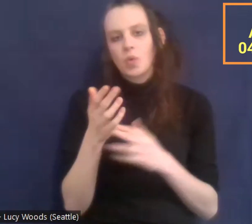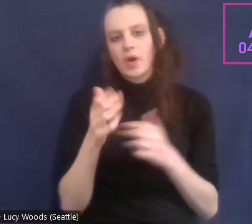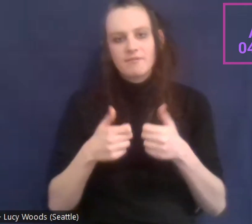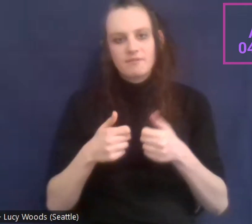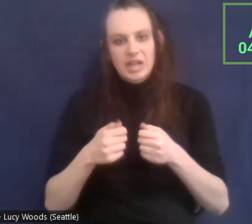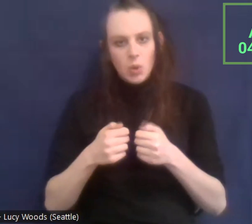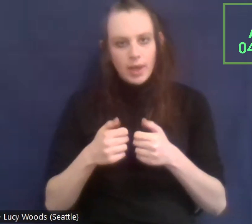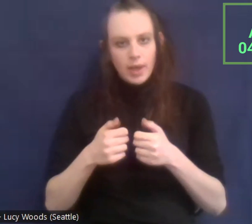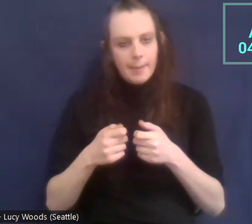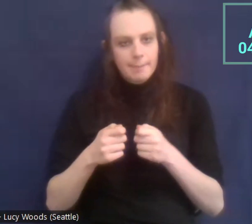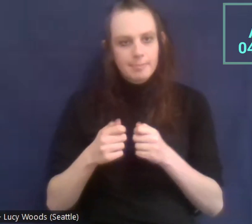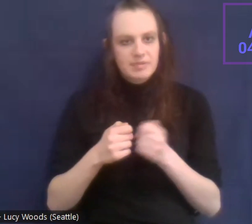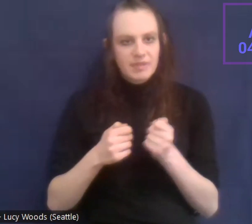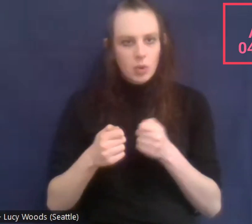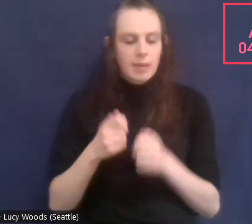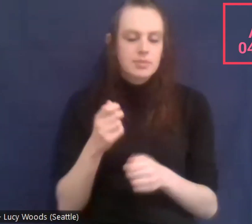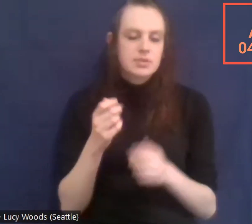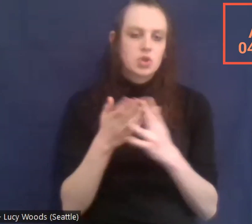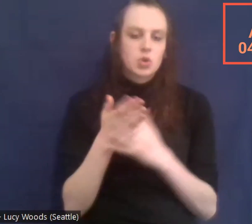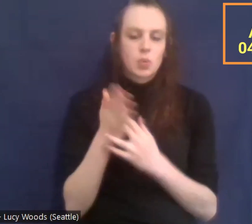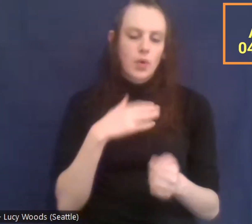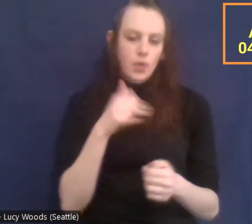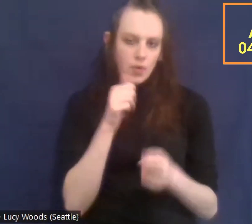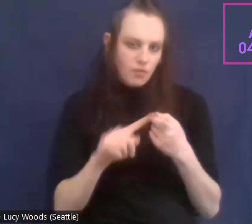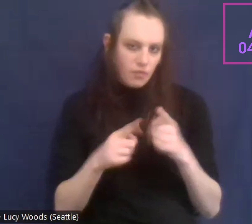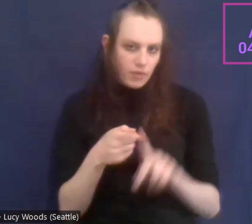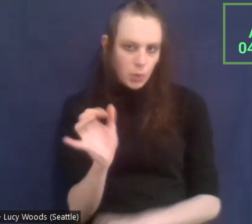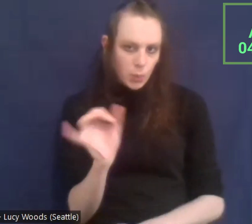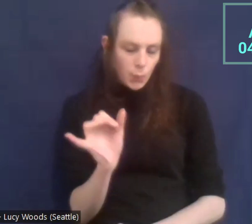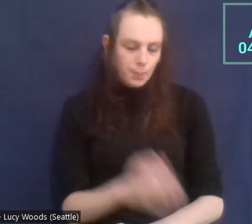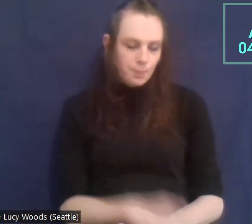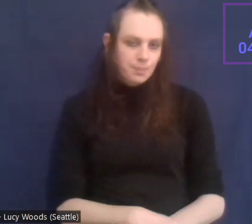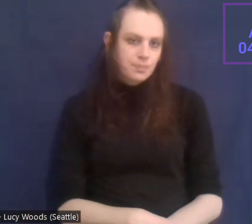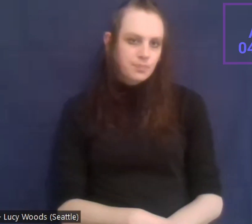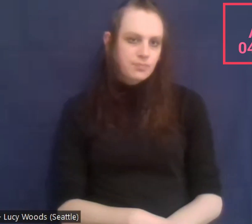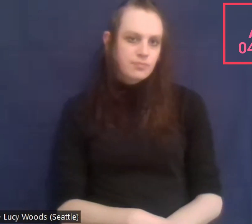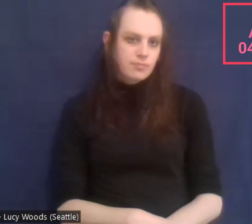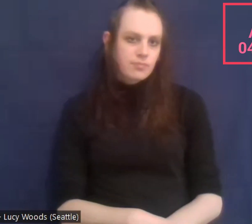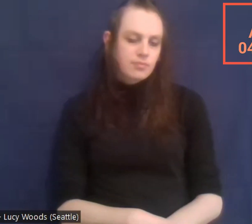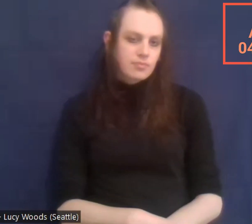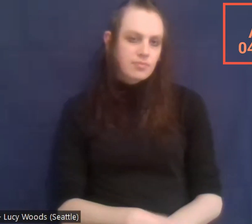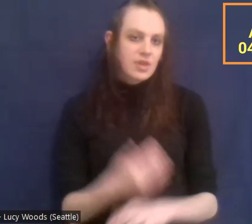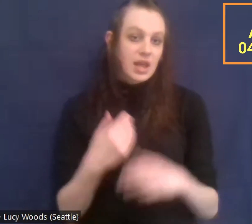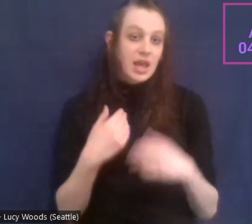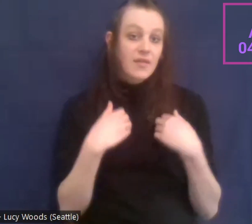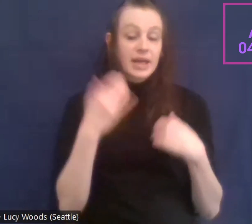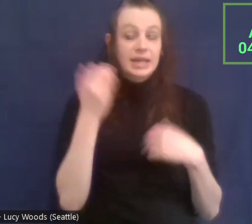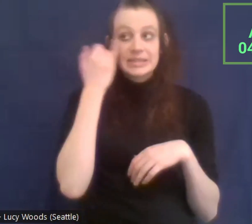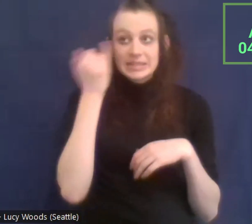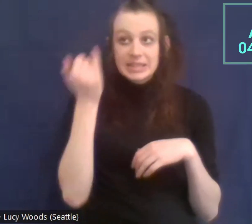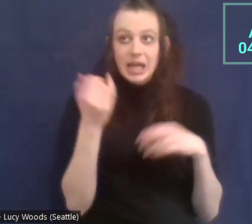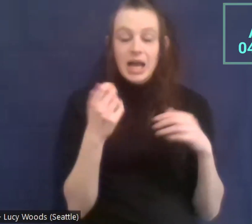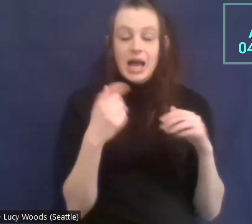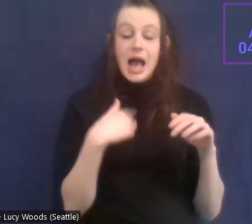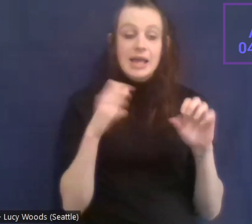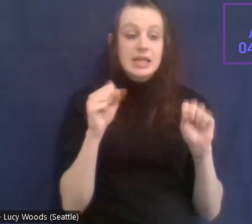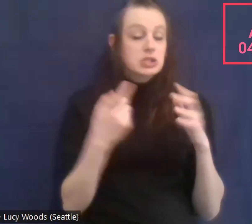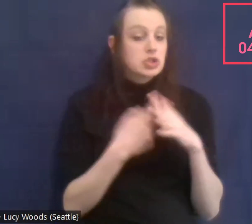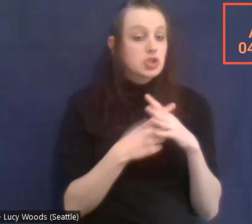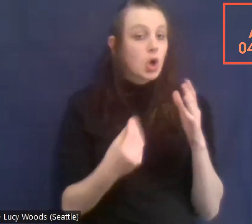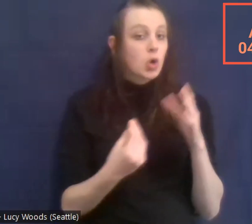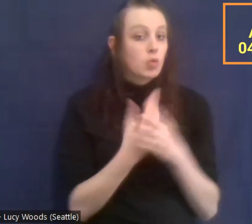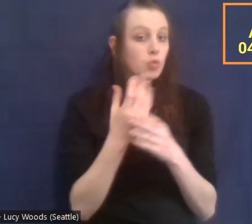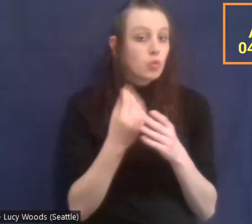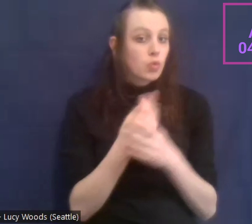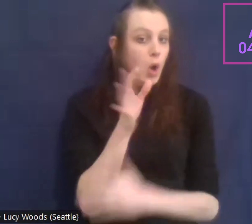my girlfriend at the time. And then I had a good idea to start growing weed in my second bedroom, and then eventually I